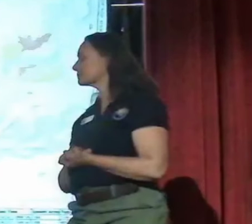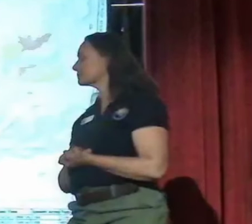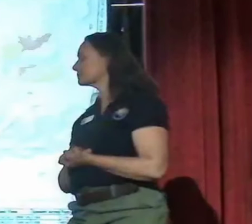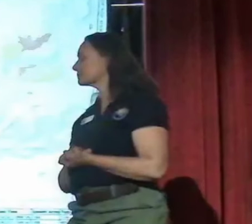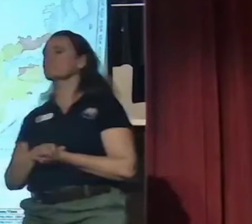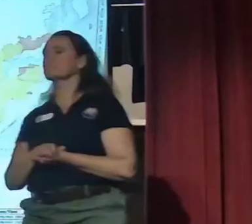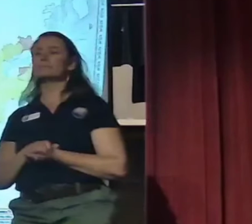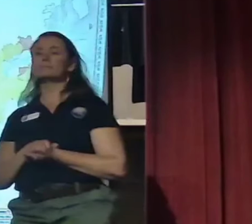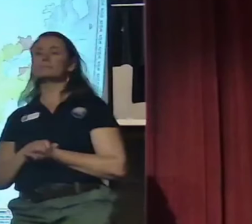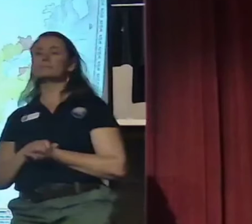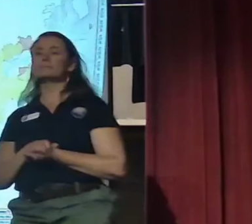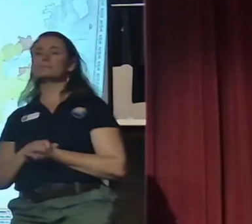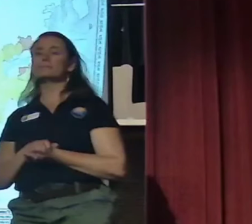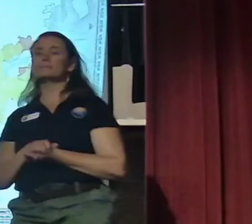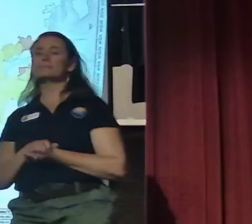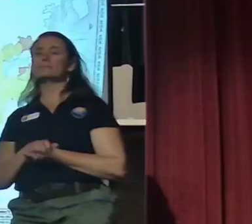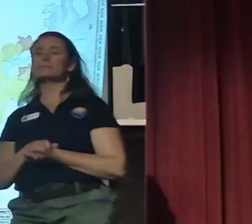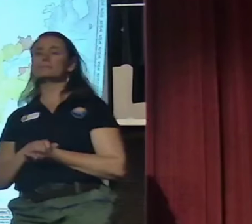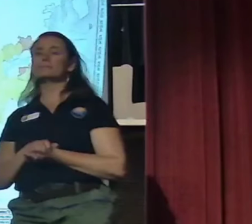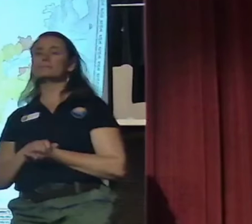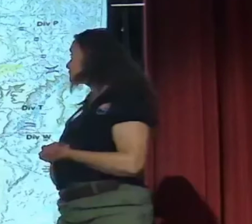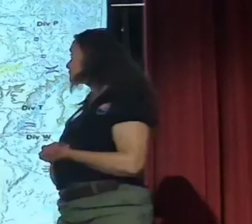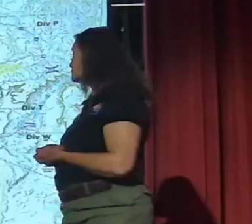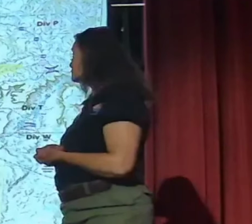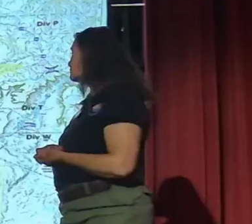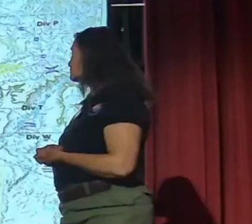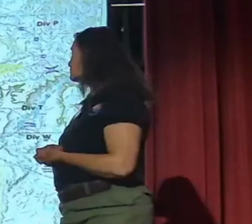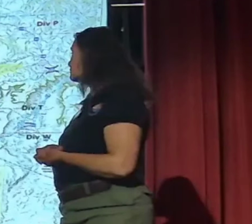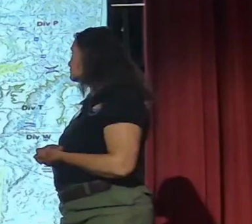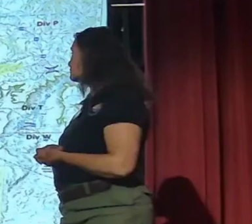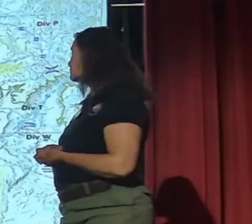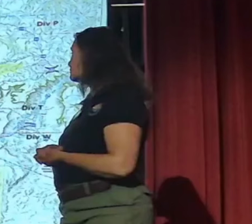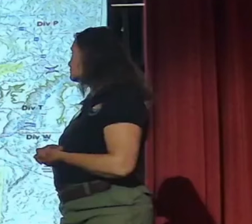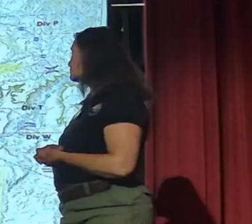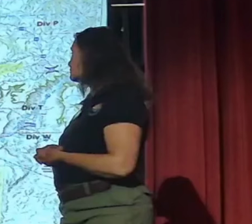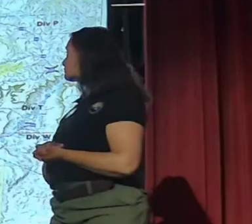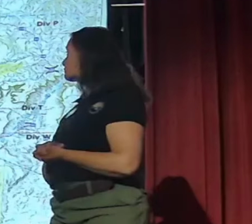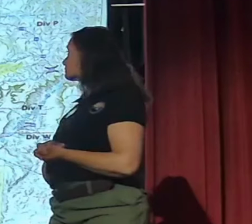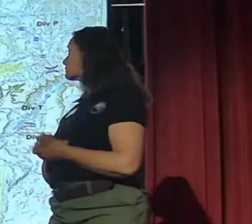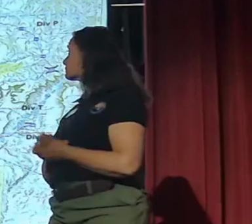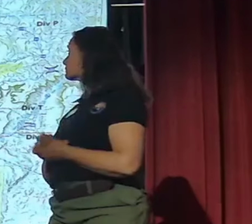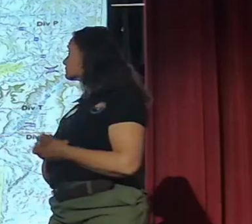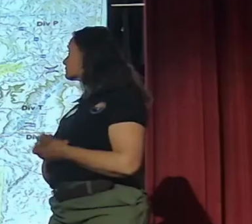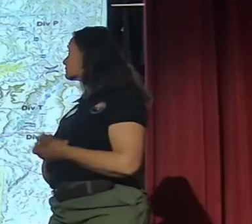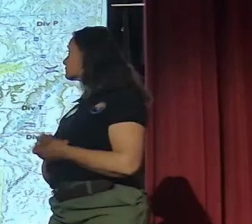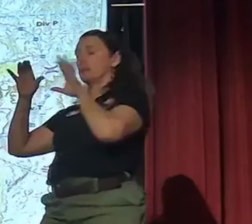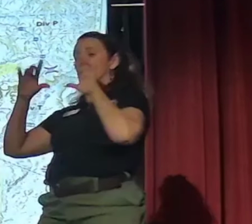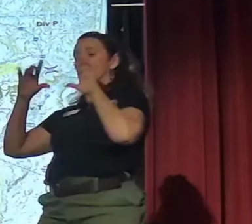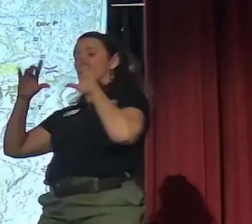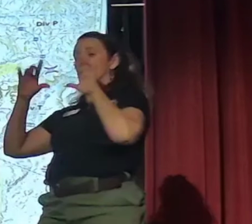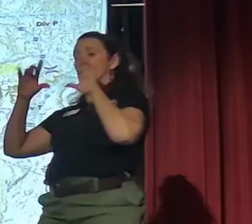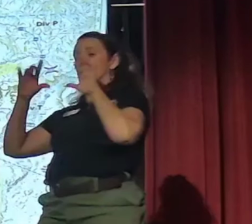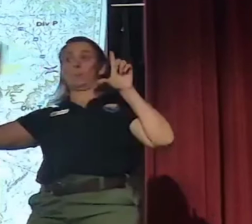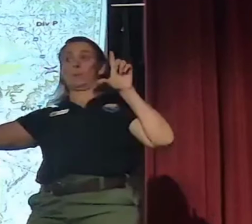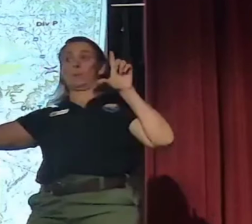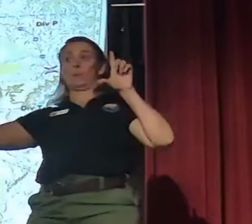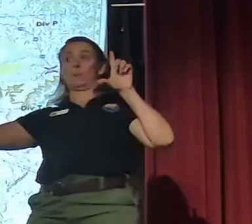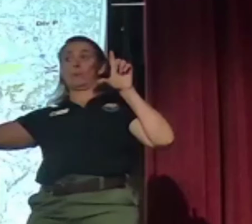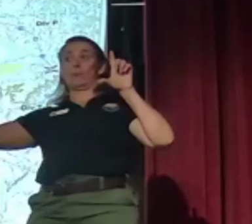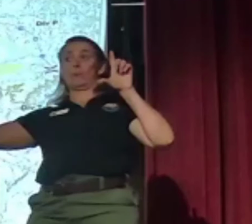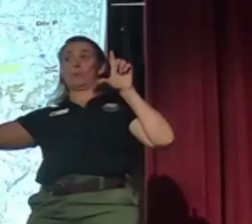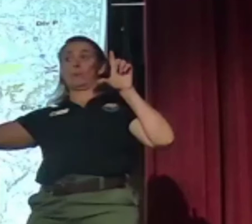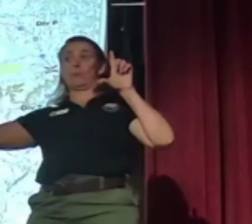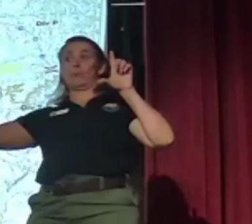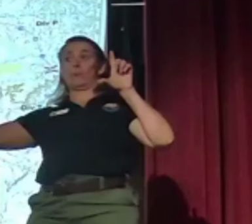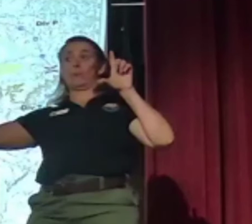Okay, we'll go ahead and go back to the operations map, and we'll focus more on the western side of the fire. We'll begin from the